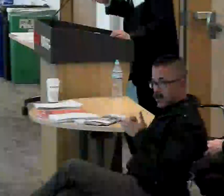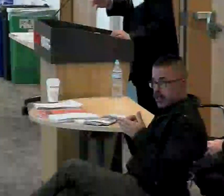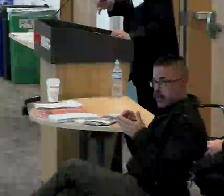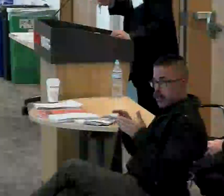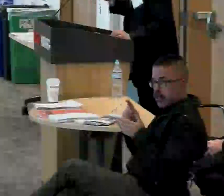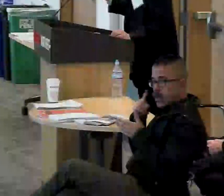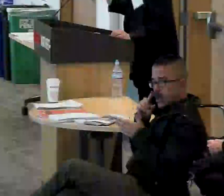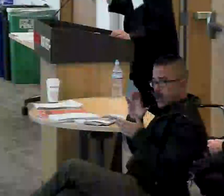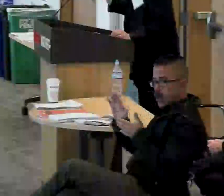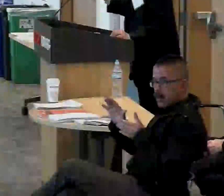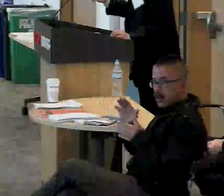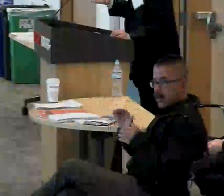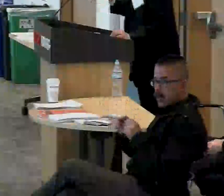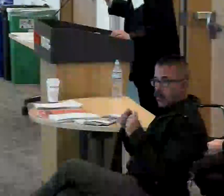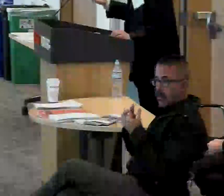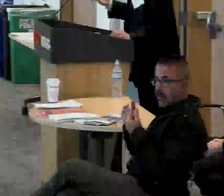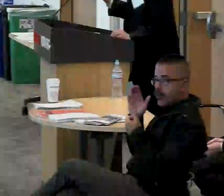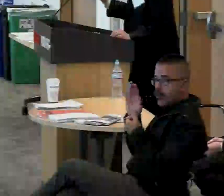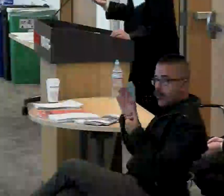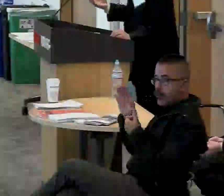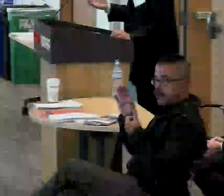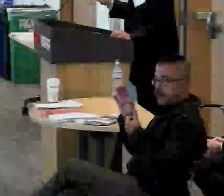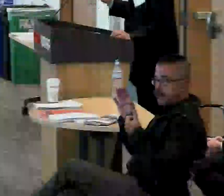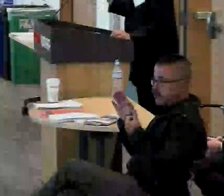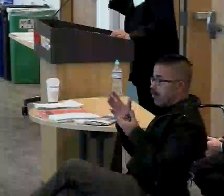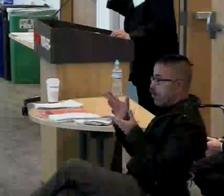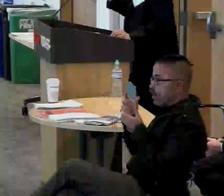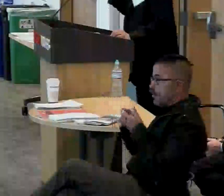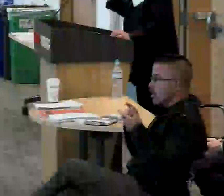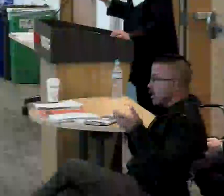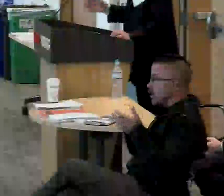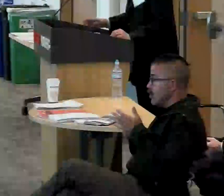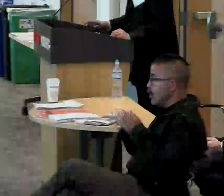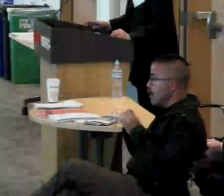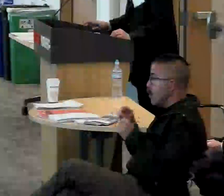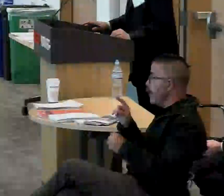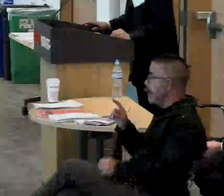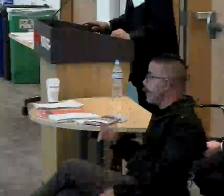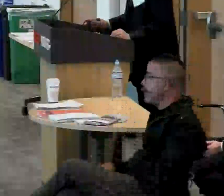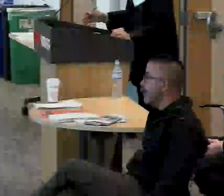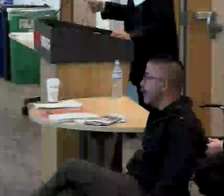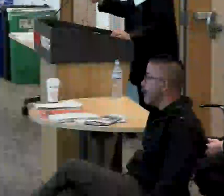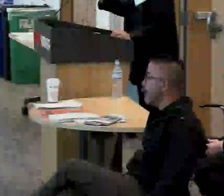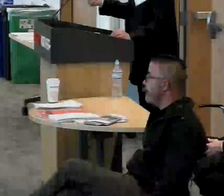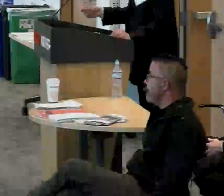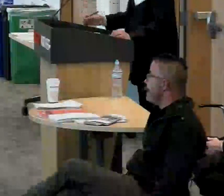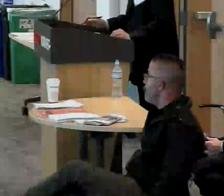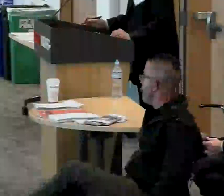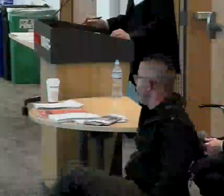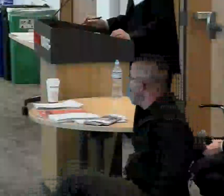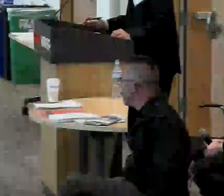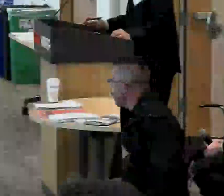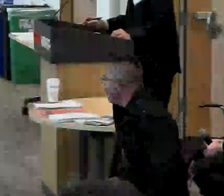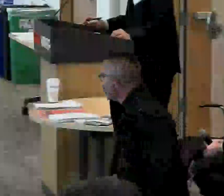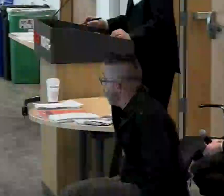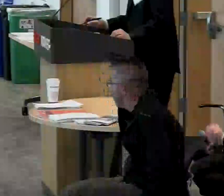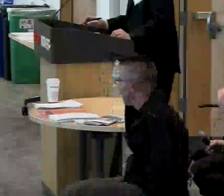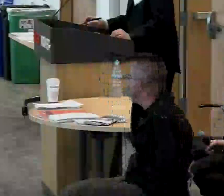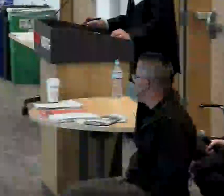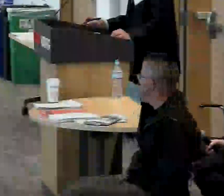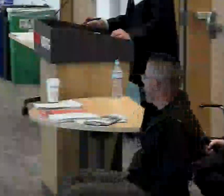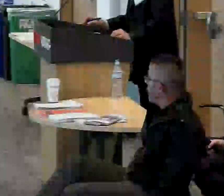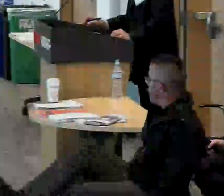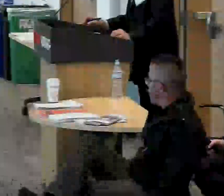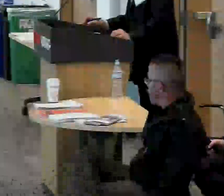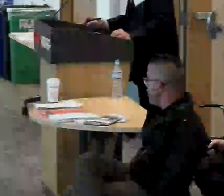be interested in exploring collectively a little bit more deeply, just as a kind of brainstorming? Well,